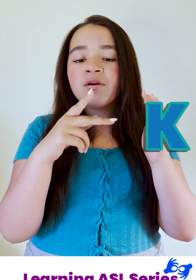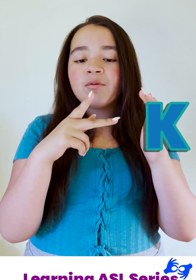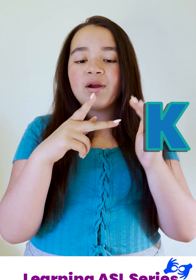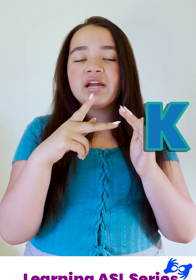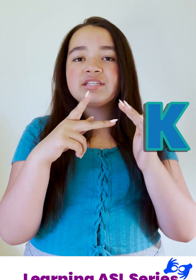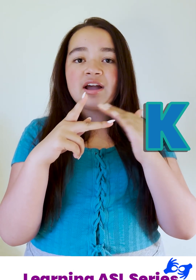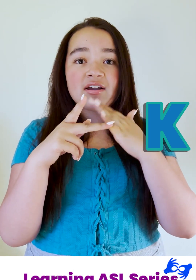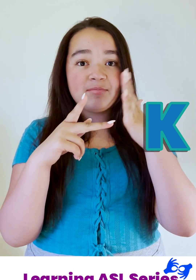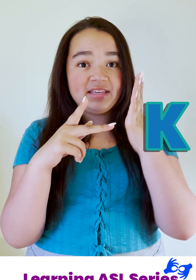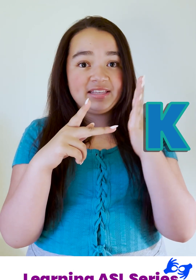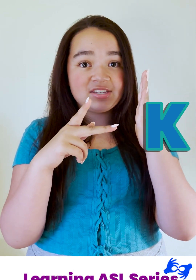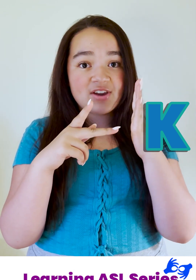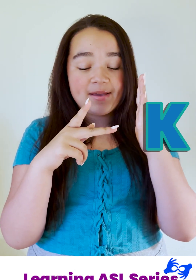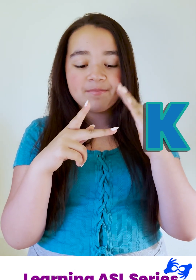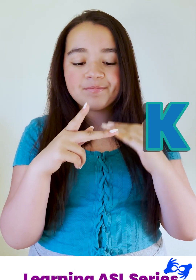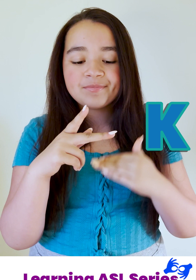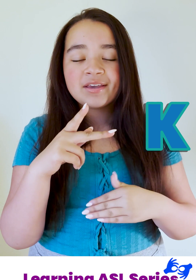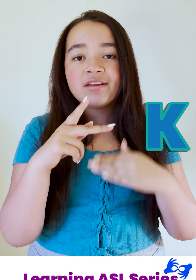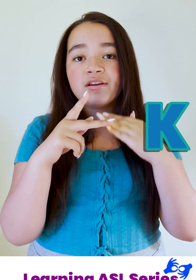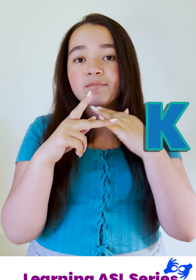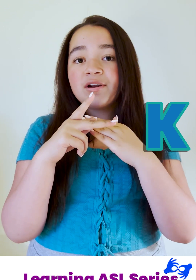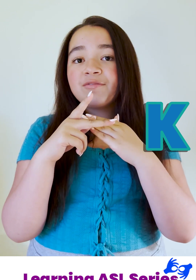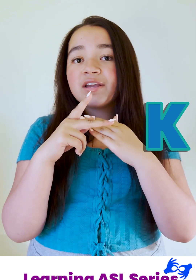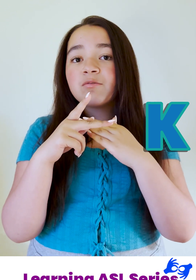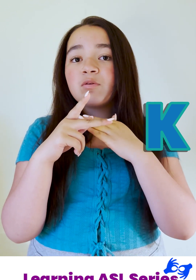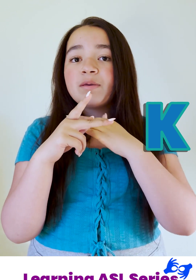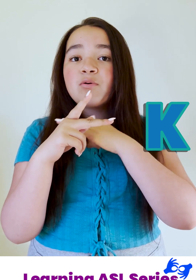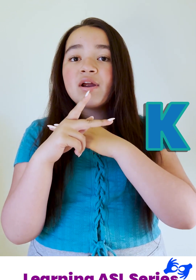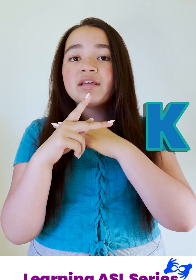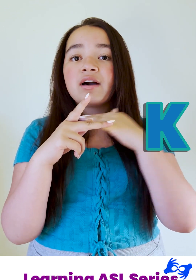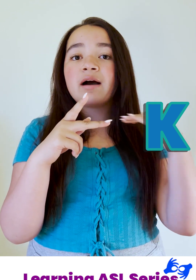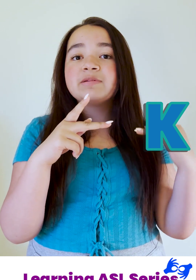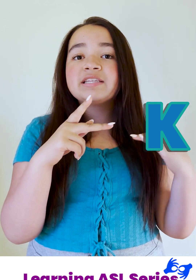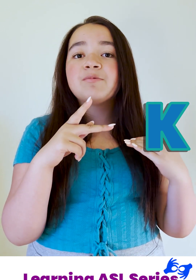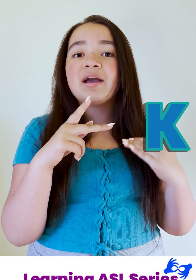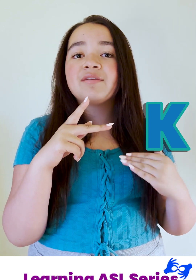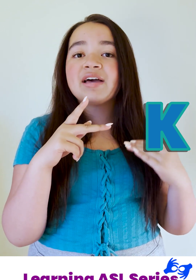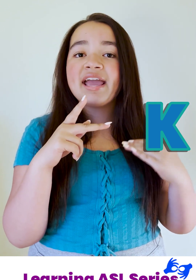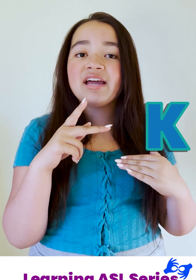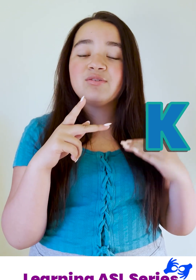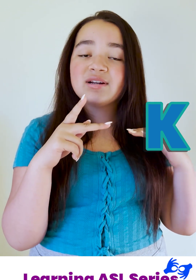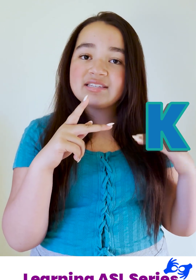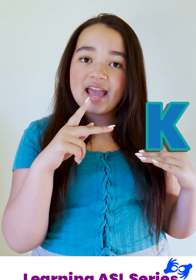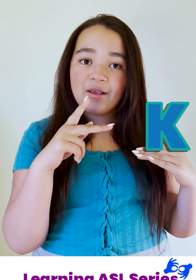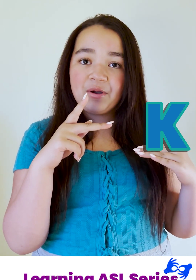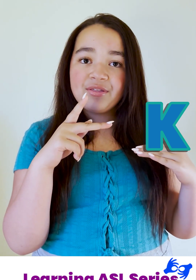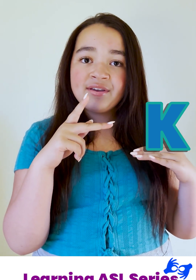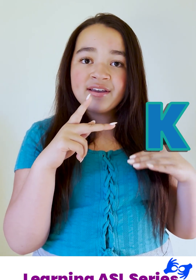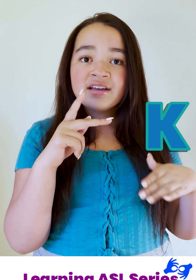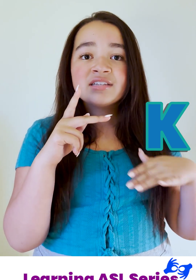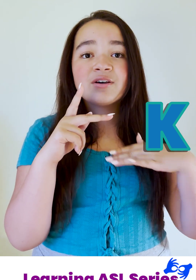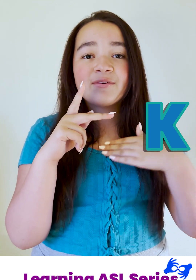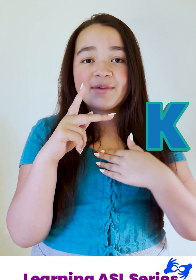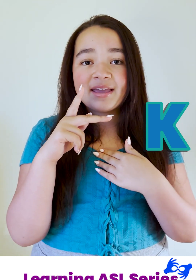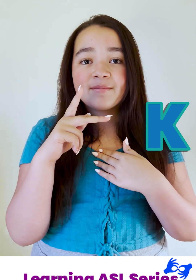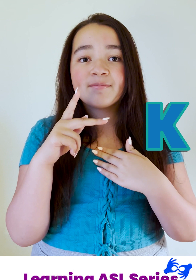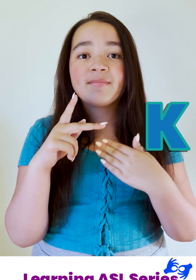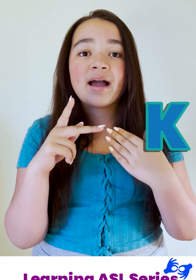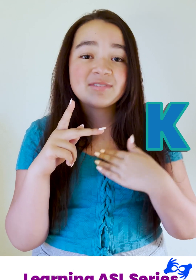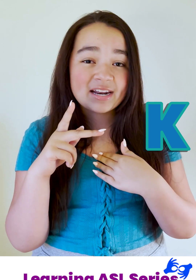where it's not completely straight. Your middle finger will be pointing the opposite way of the hand you are signing with. So for me, I'm signing with